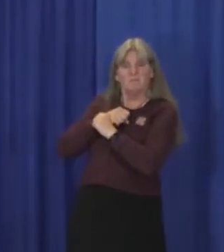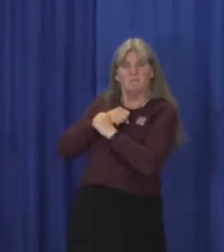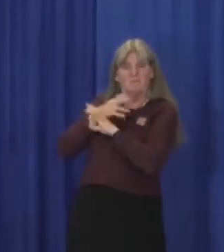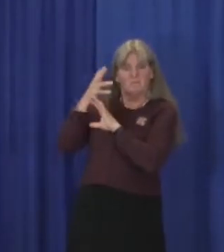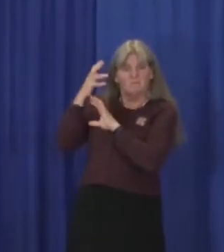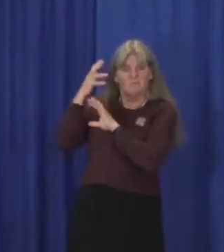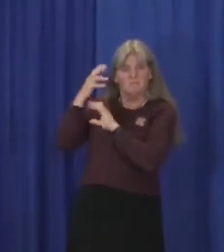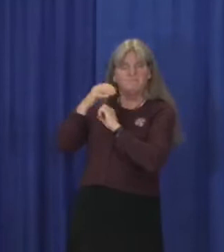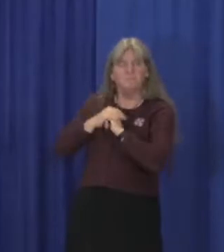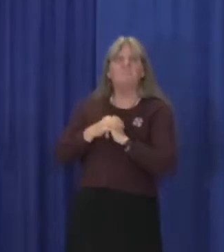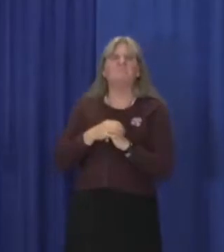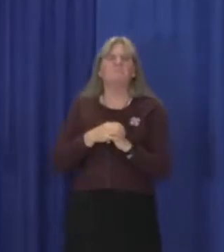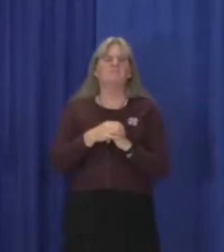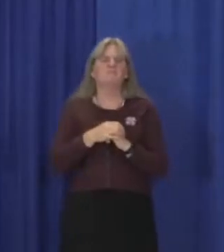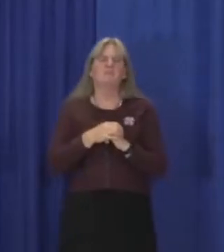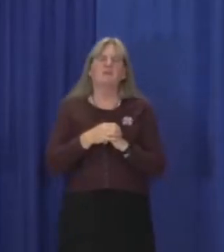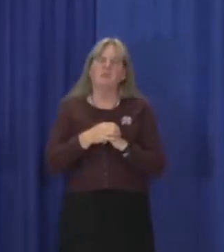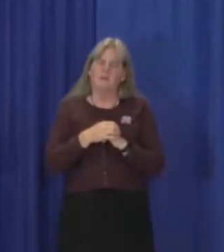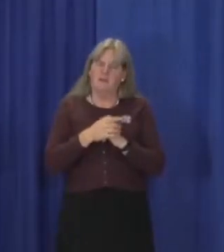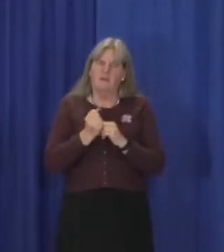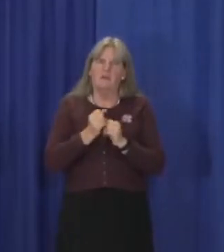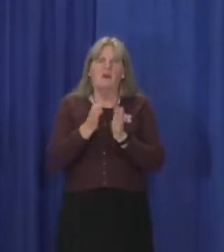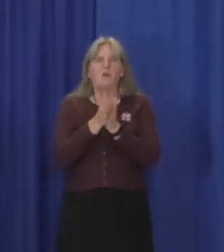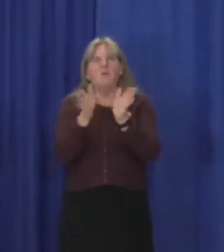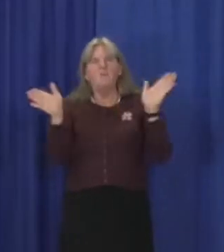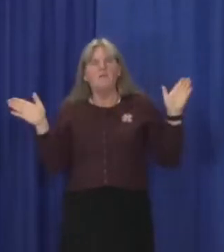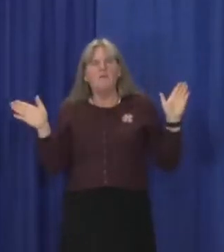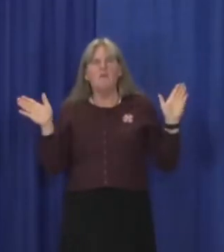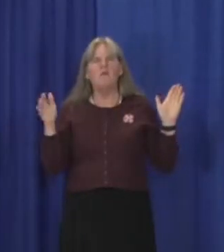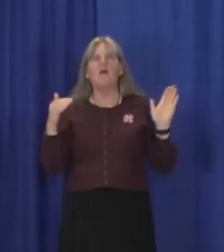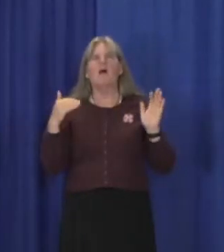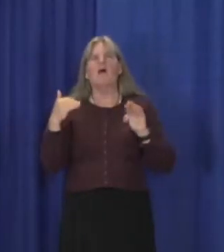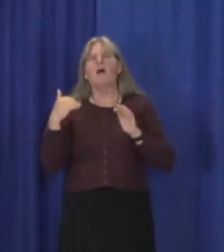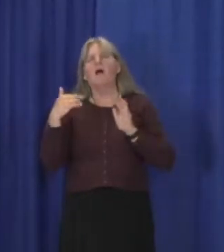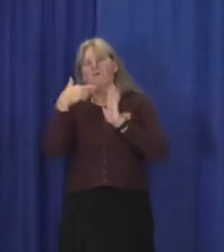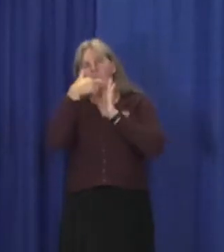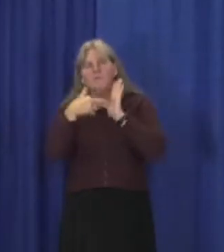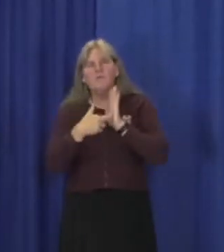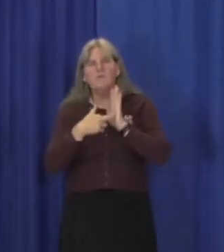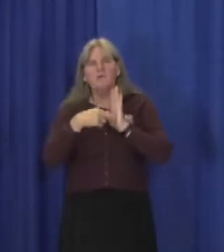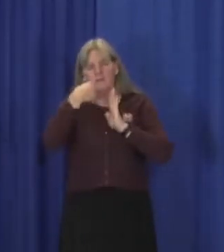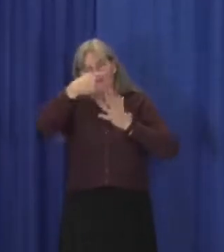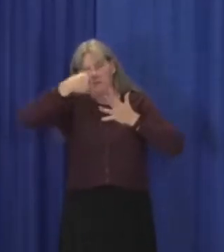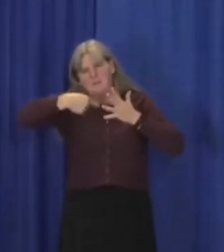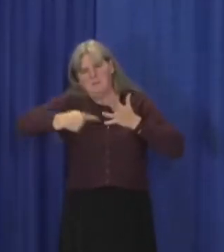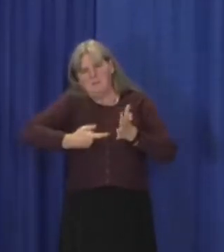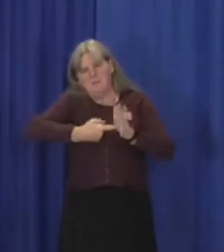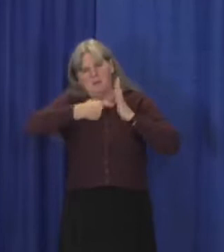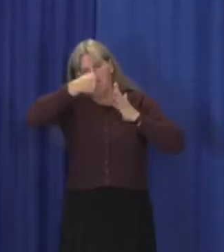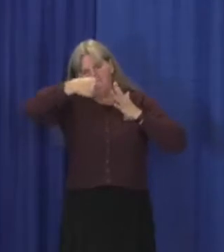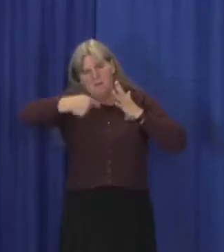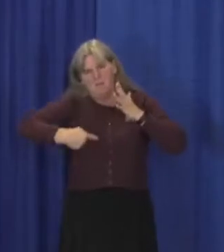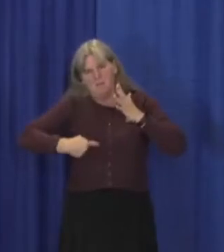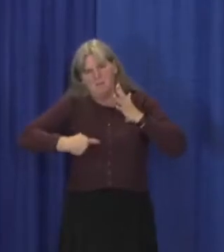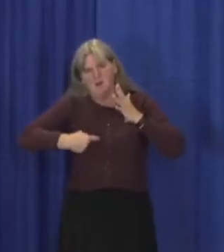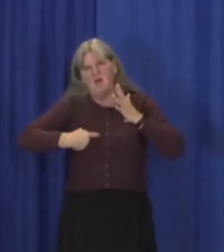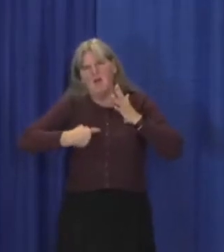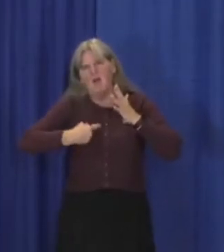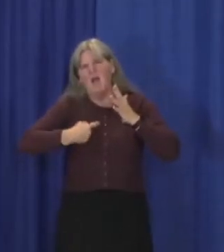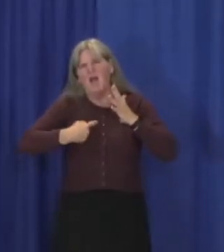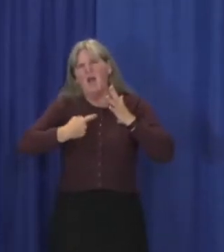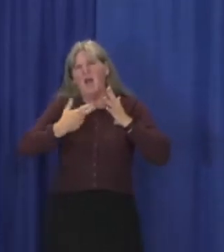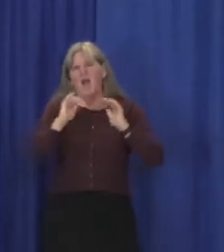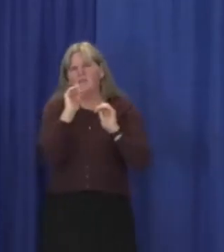It's time to minimize the impacts of broad, restrictive public health controls as we mitigate the